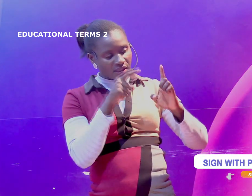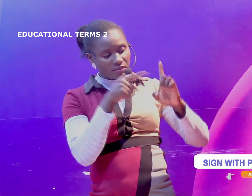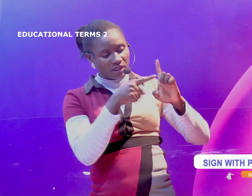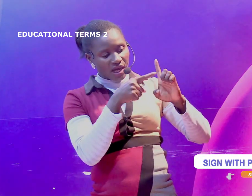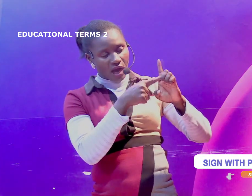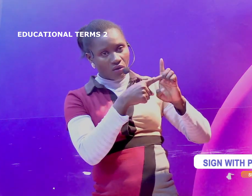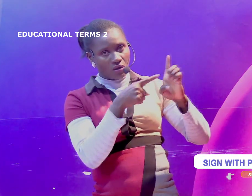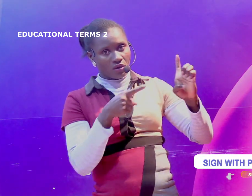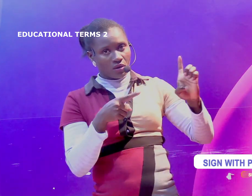here, angle.